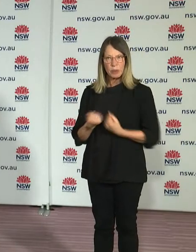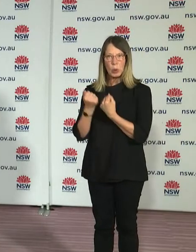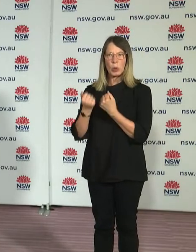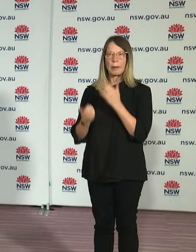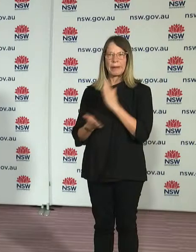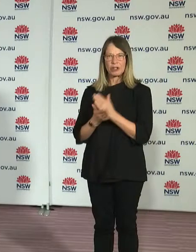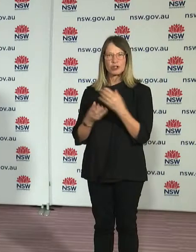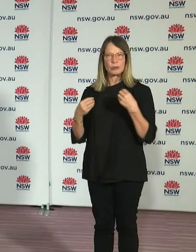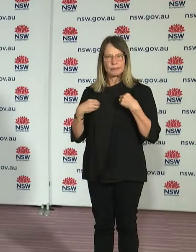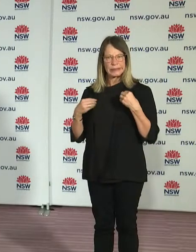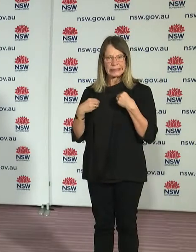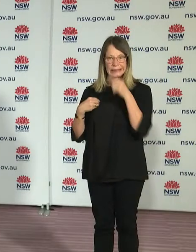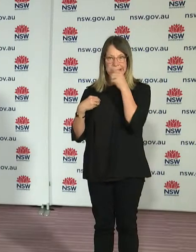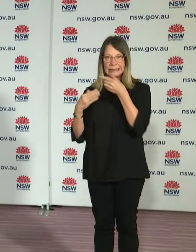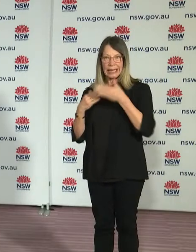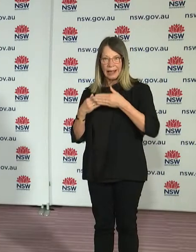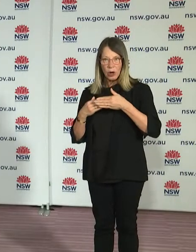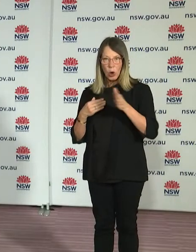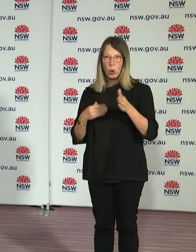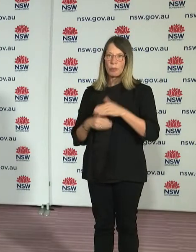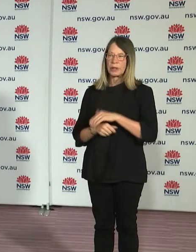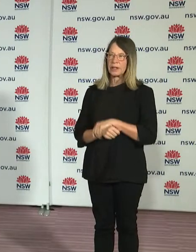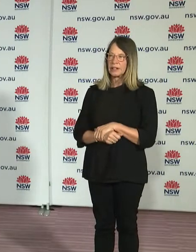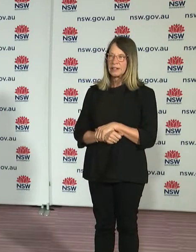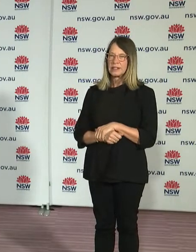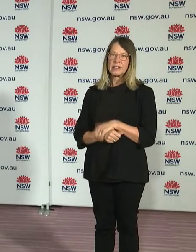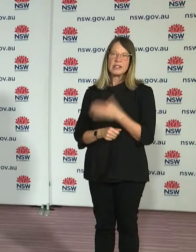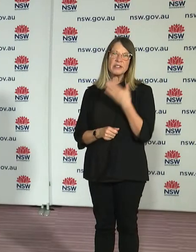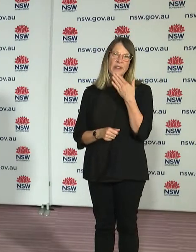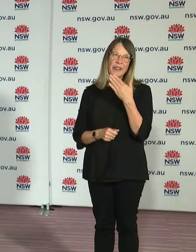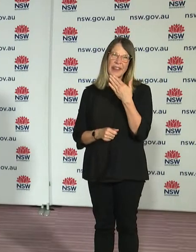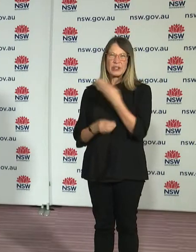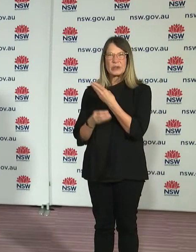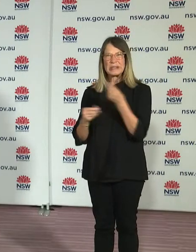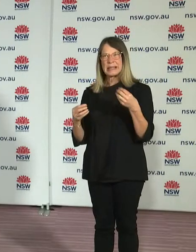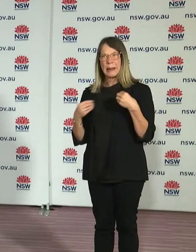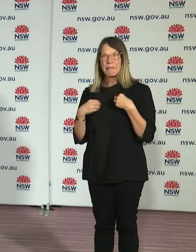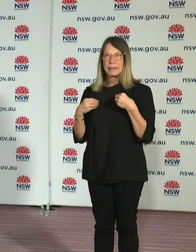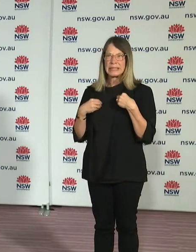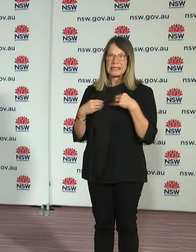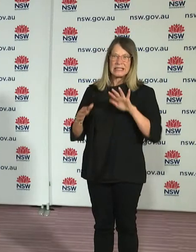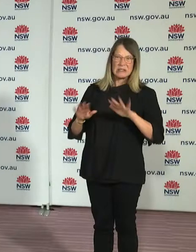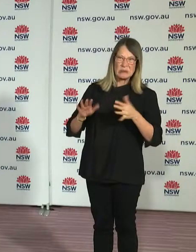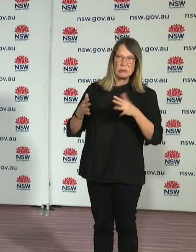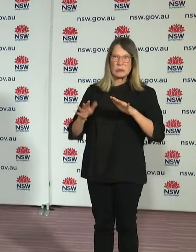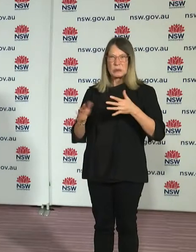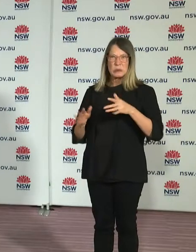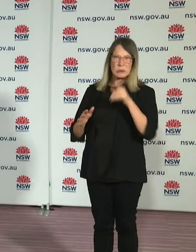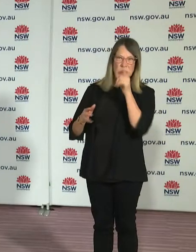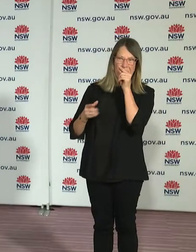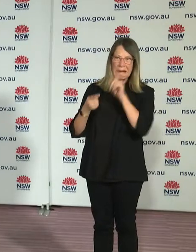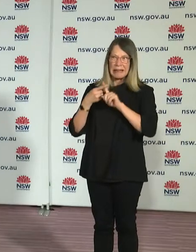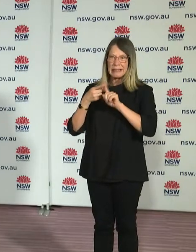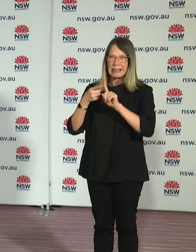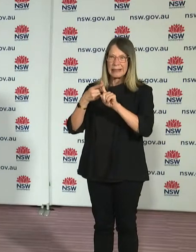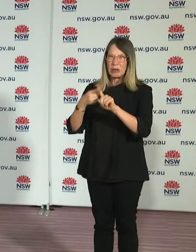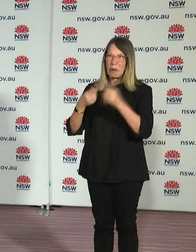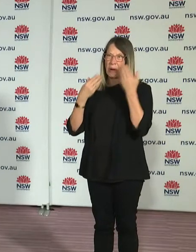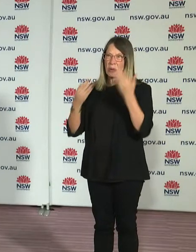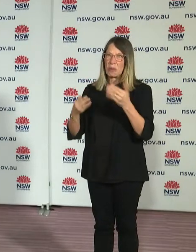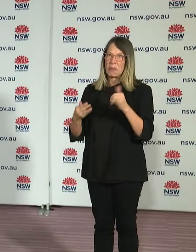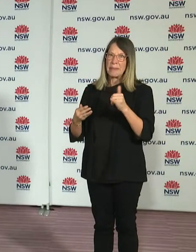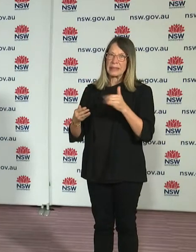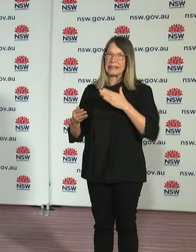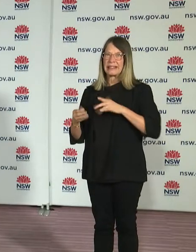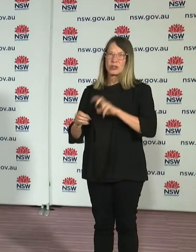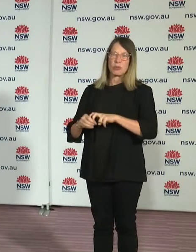best. And I just want to commend and thank businesses who've held on by a thread literally during the last 3 months. But obviously we're looking at those